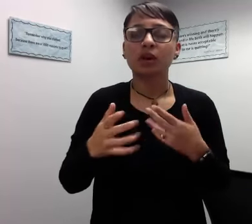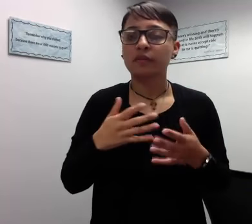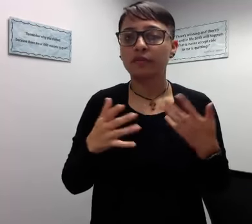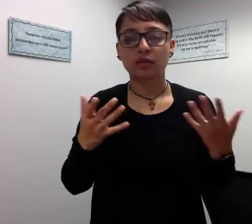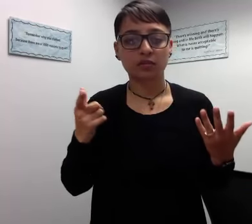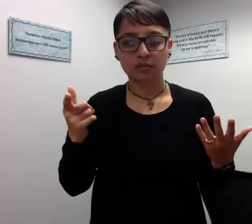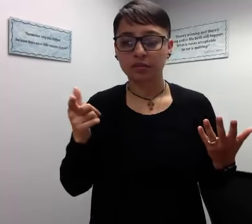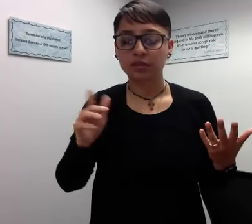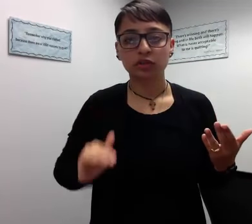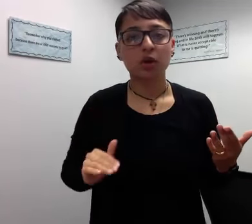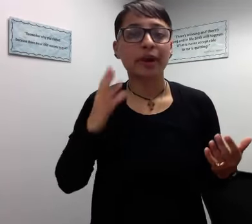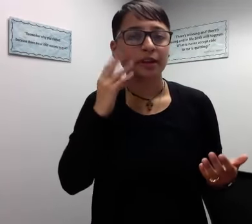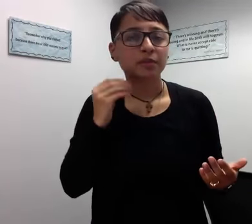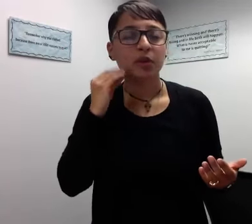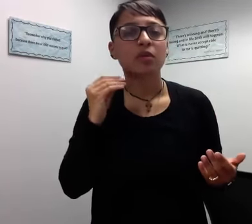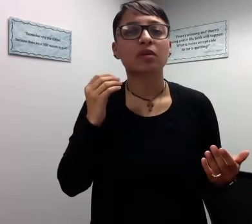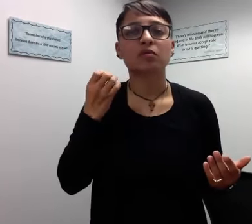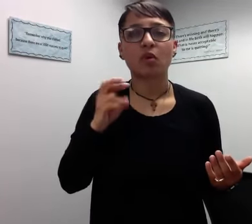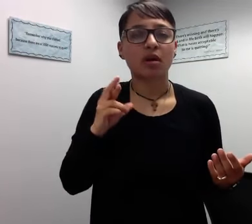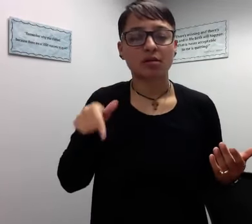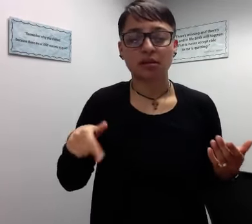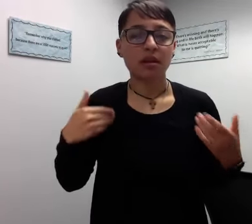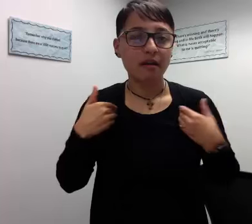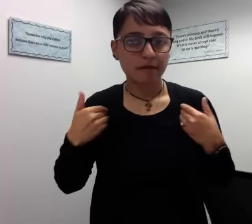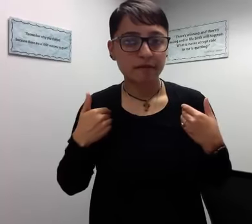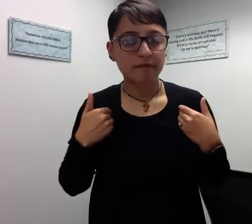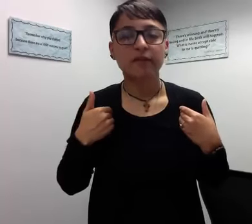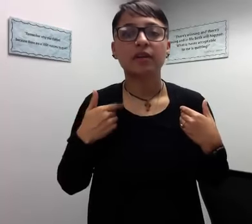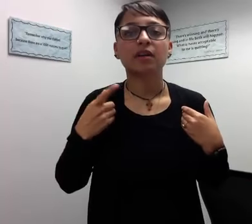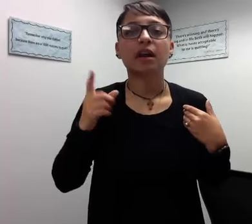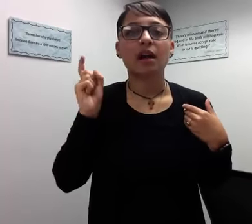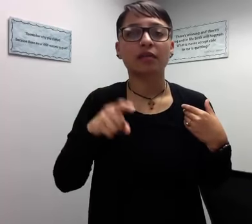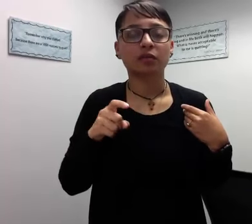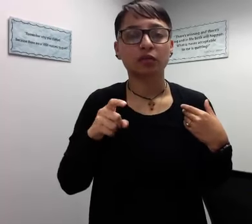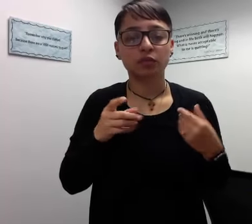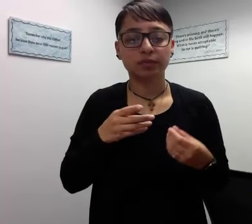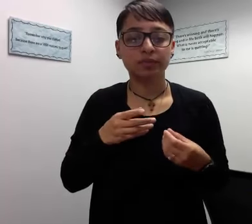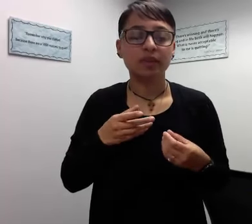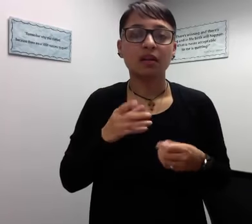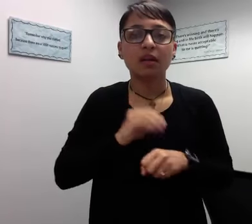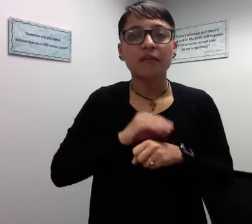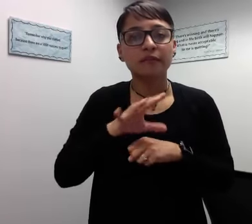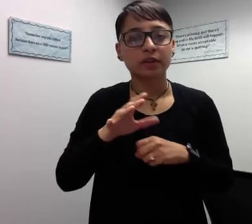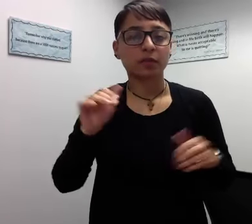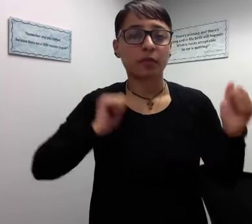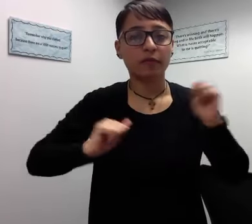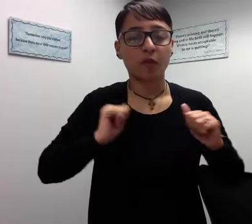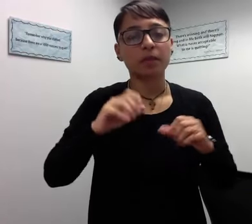is, also has to affect his performance in the classroom. And that's really important to know,